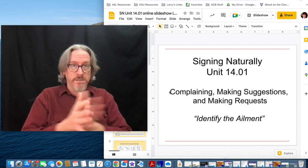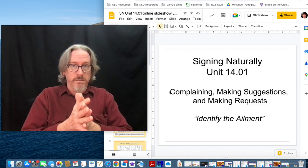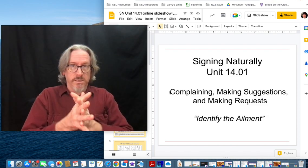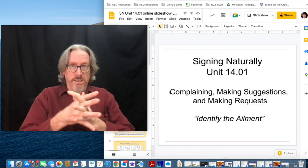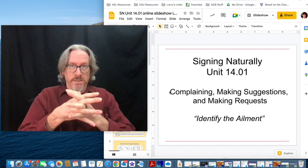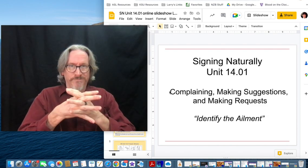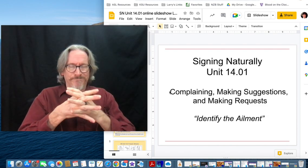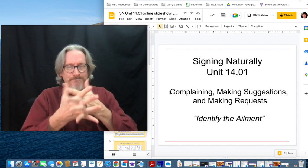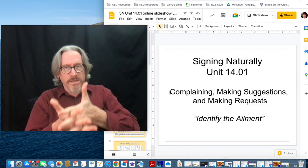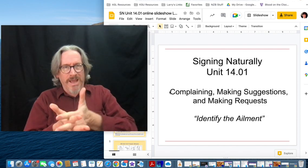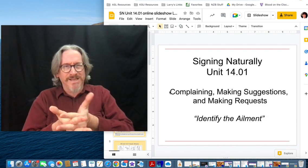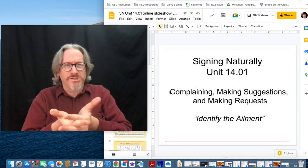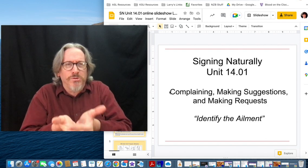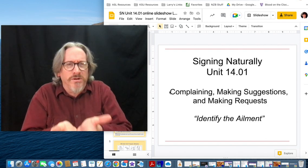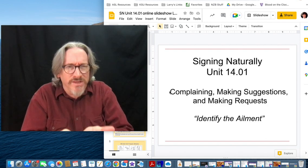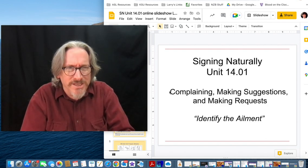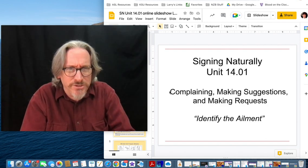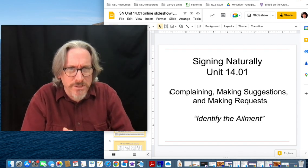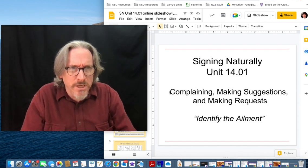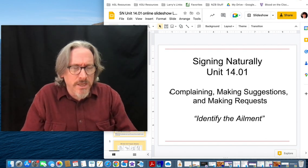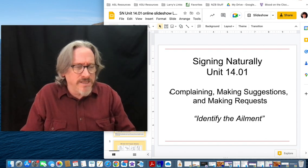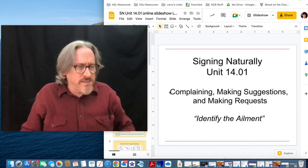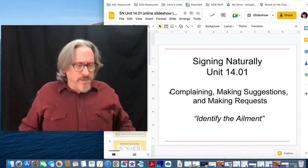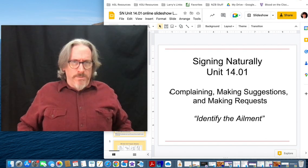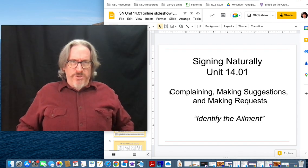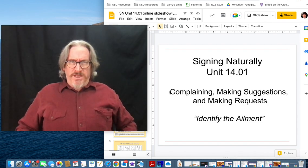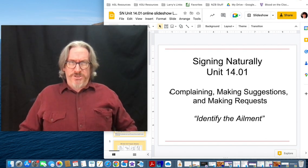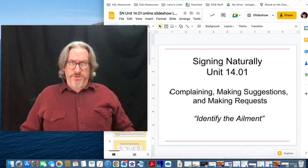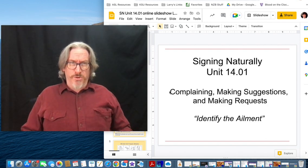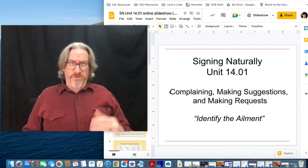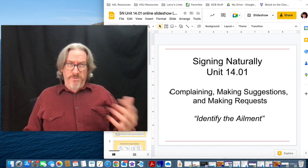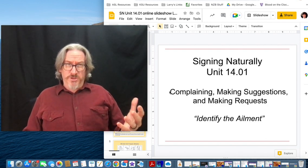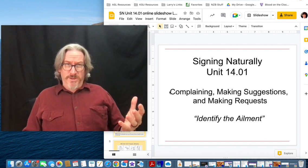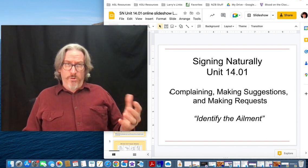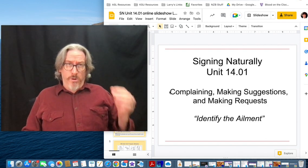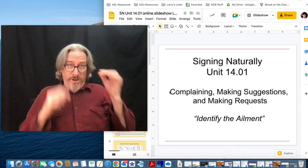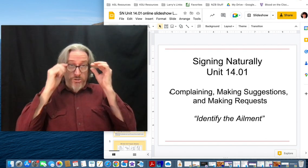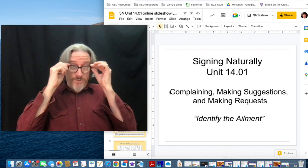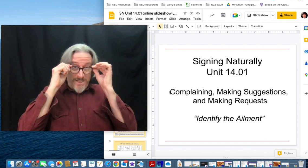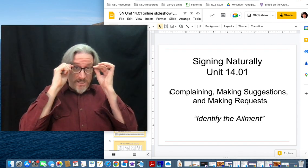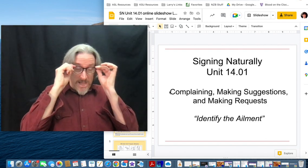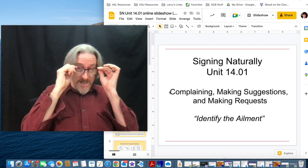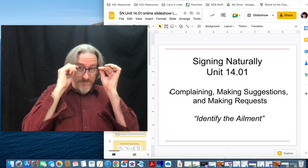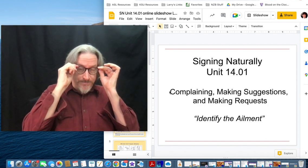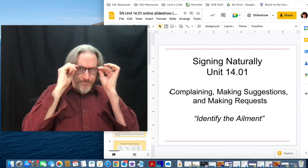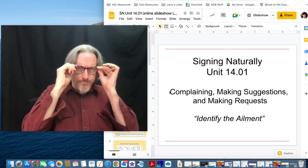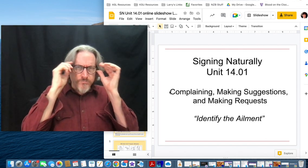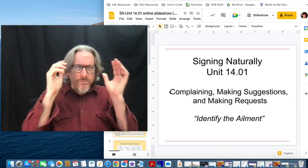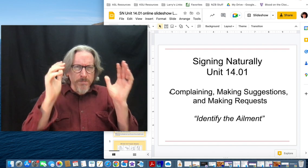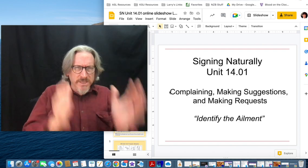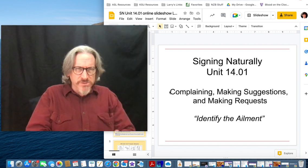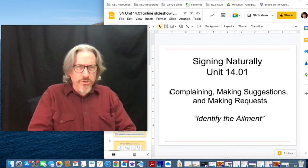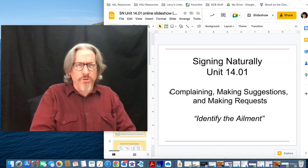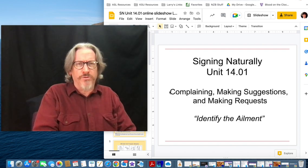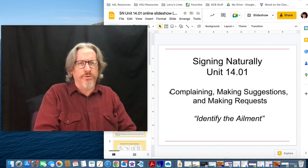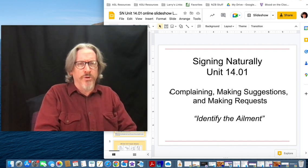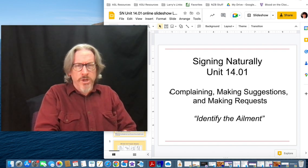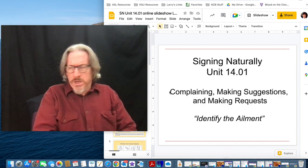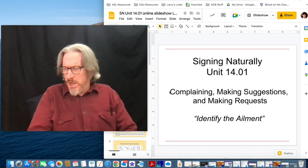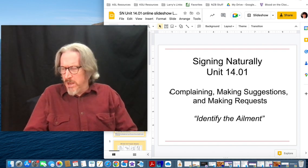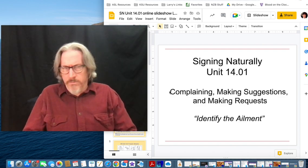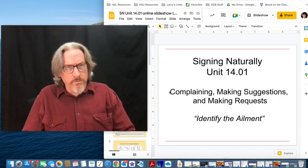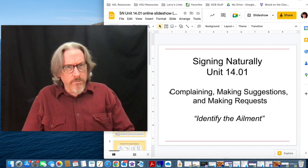is it's sort of a lecture. It's a supplementary lecture to what we are doing in class. But this will go